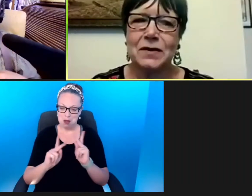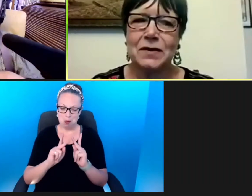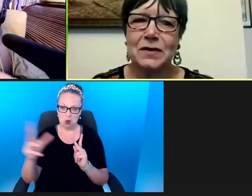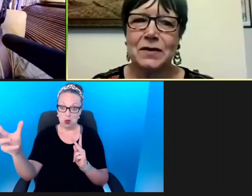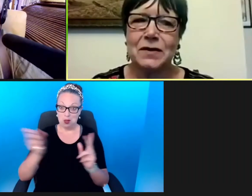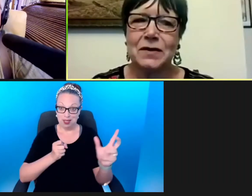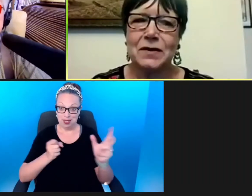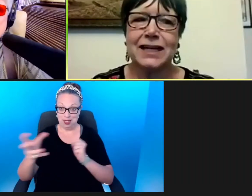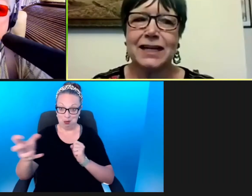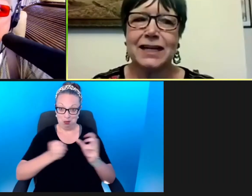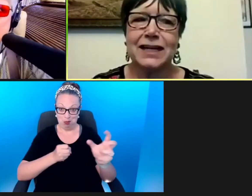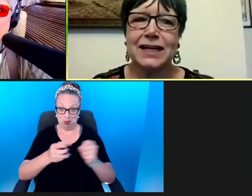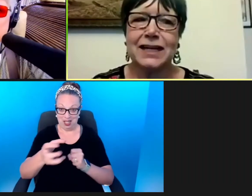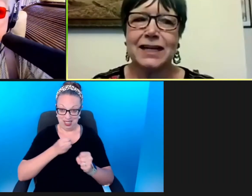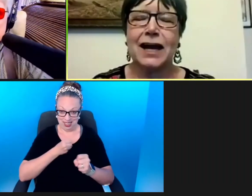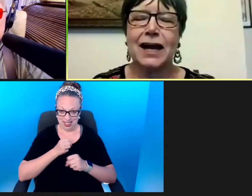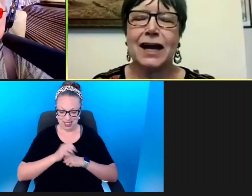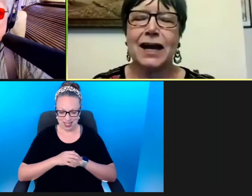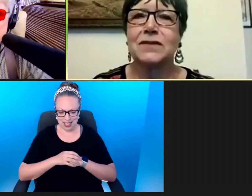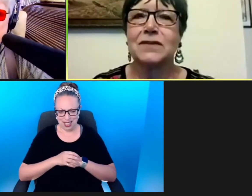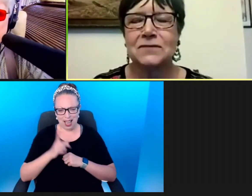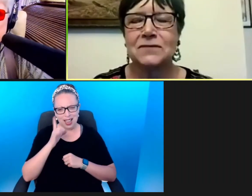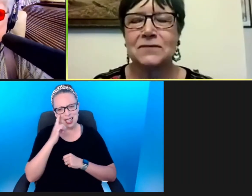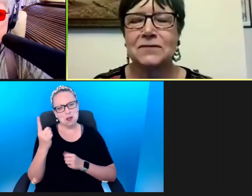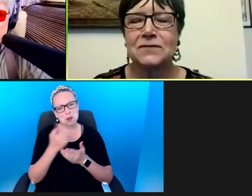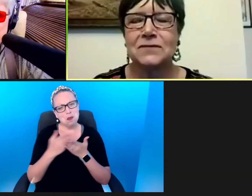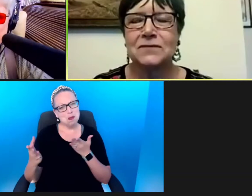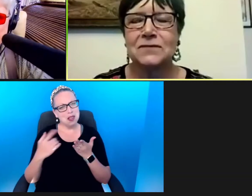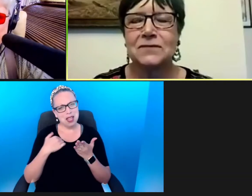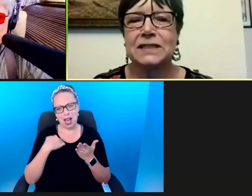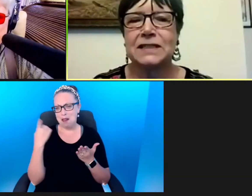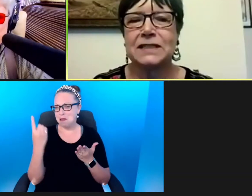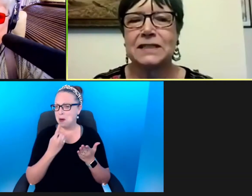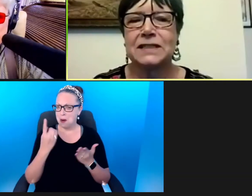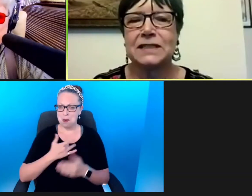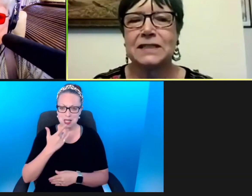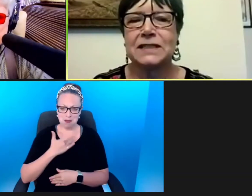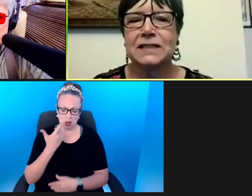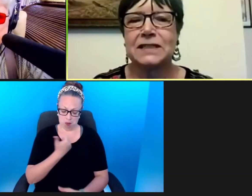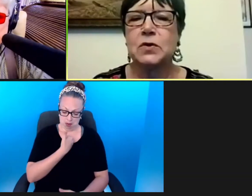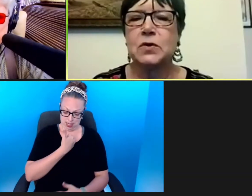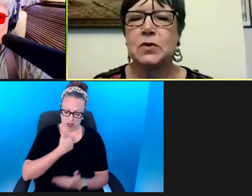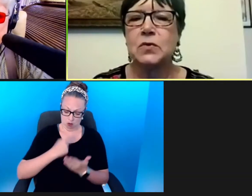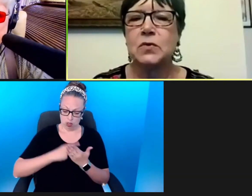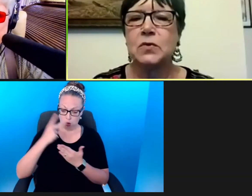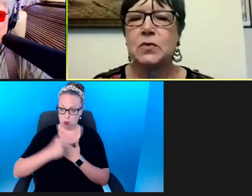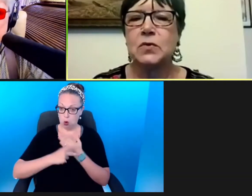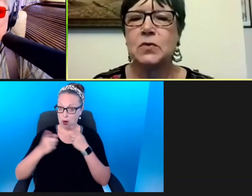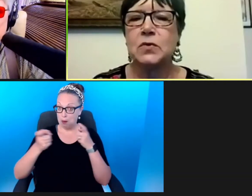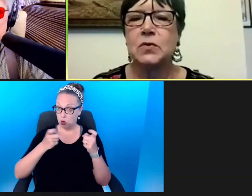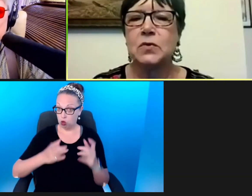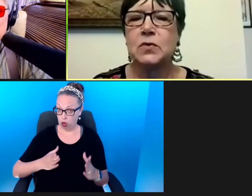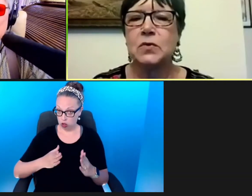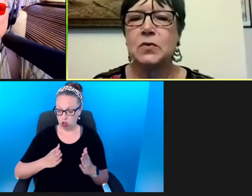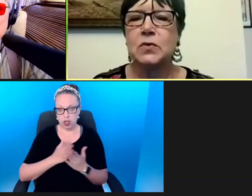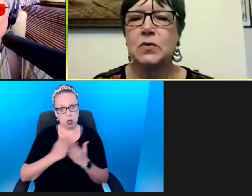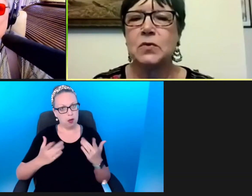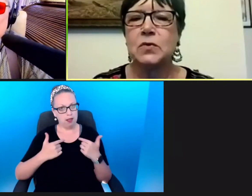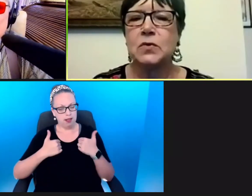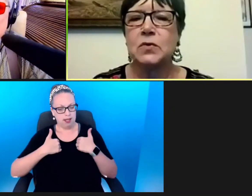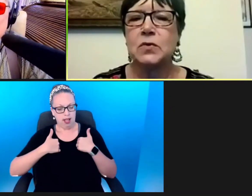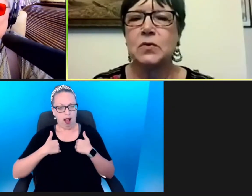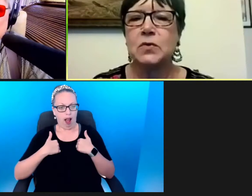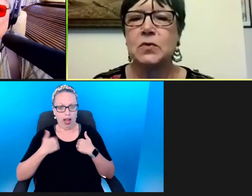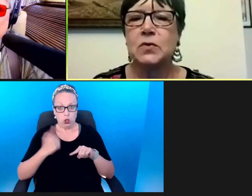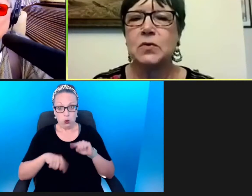I think one of the things I always felt as a program director was that there were things I